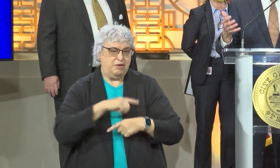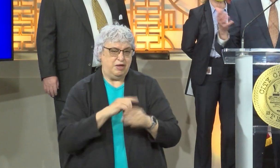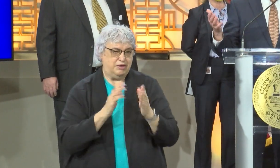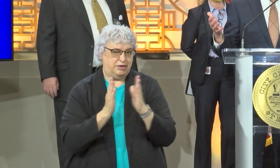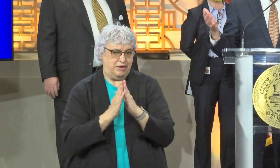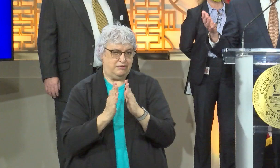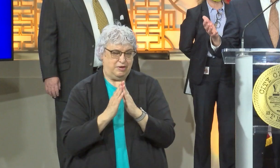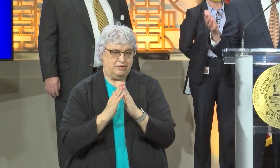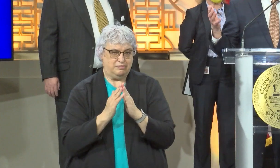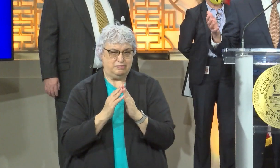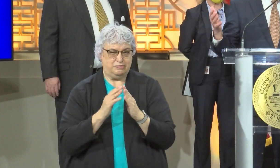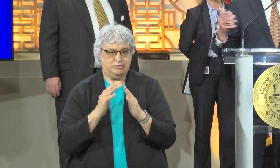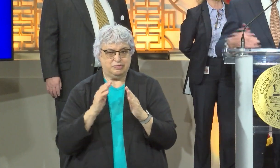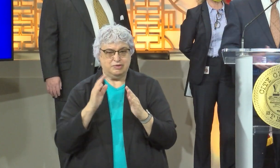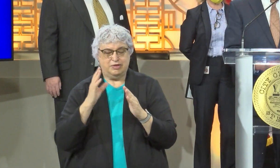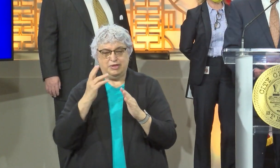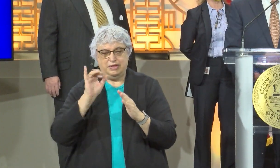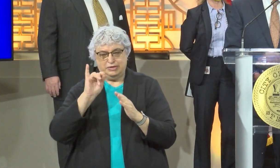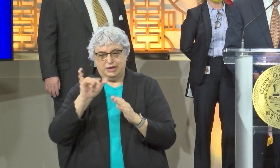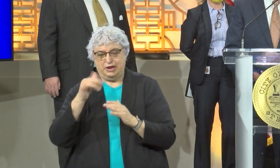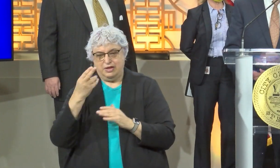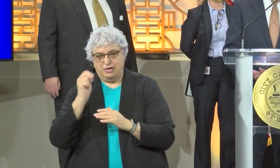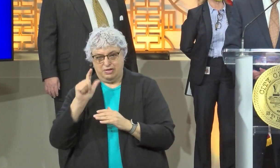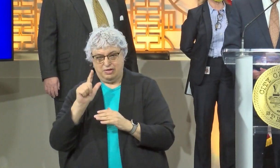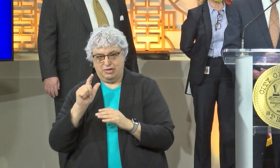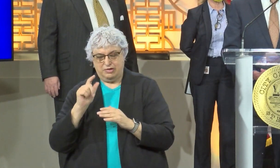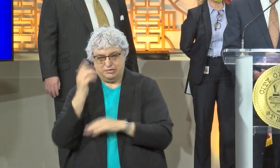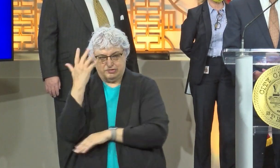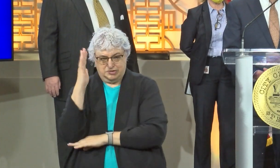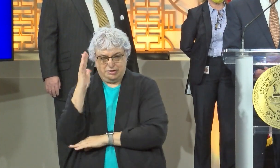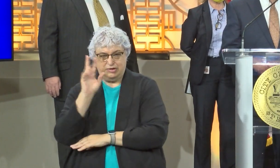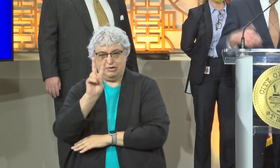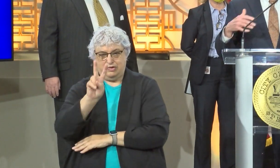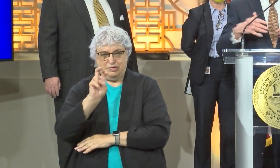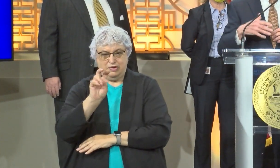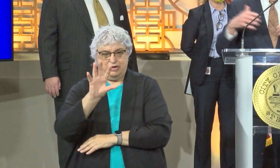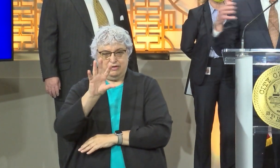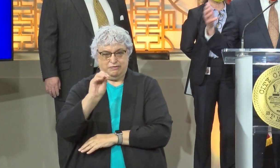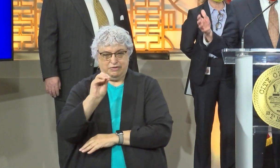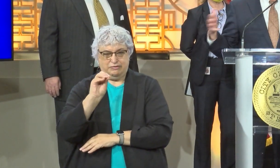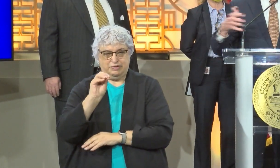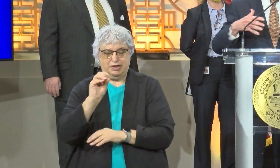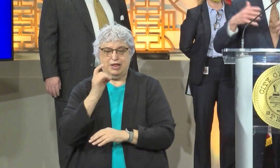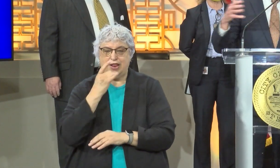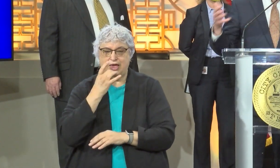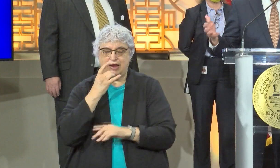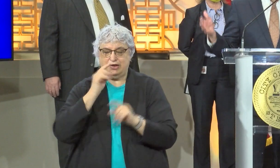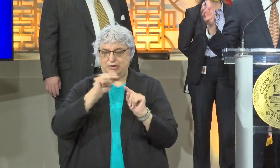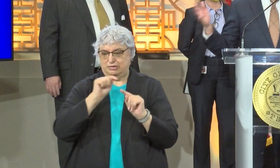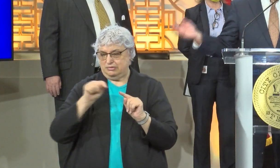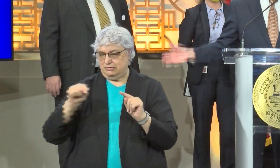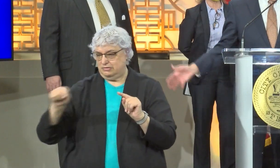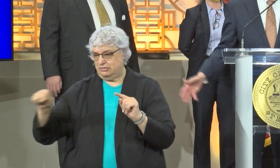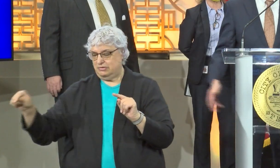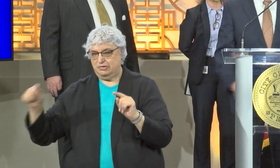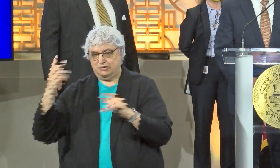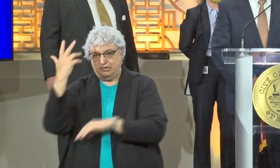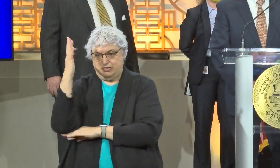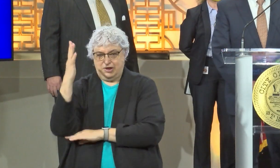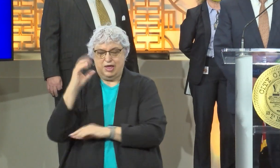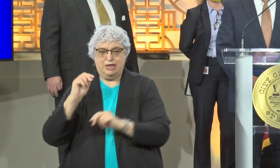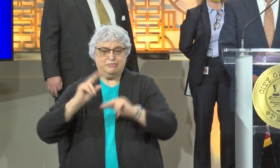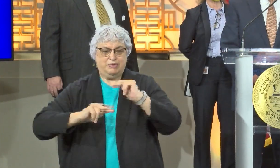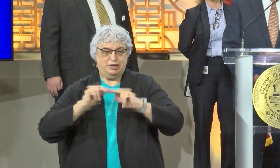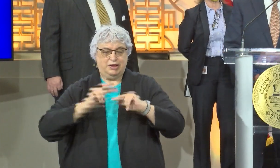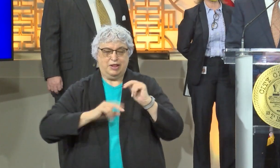starting with the City Hall tree that we just talked about, 250 lighted trees along the streets, and of course the building